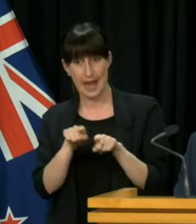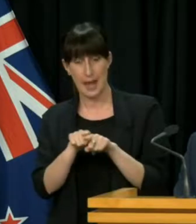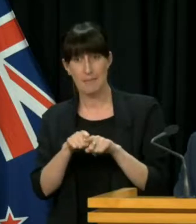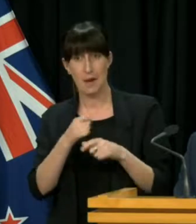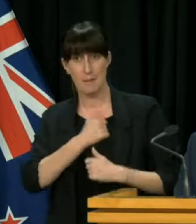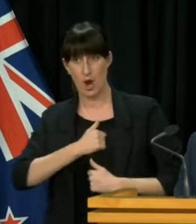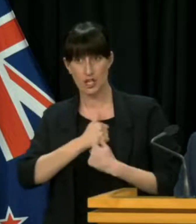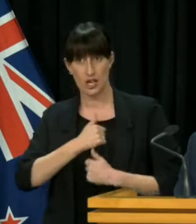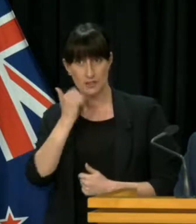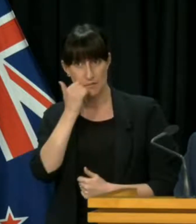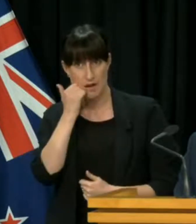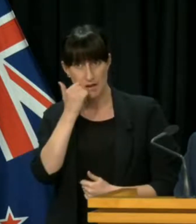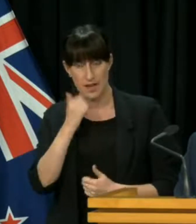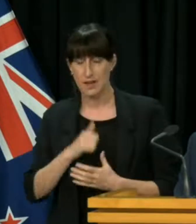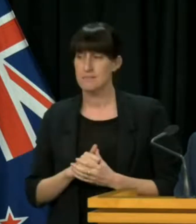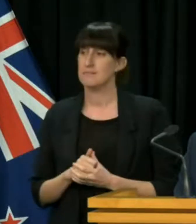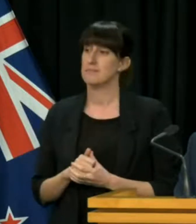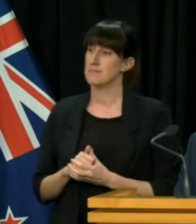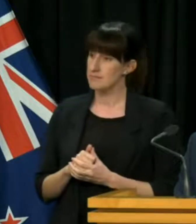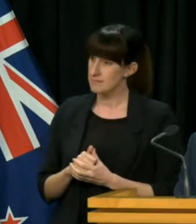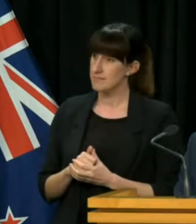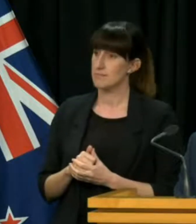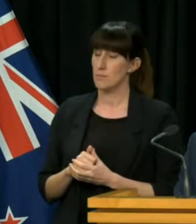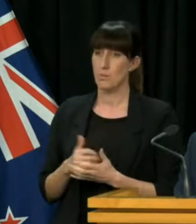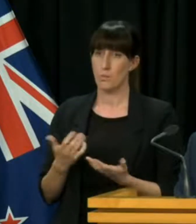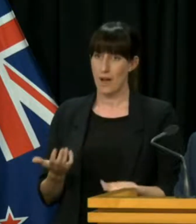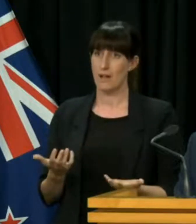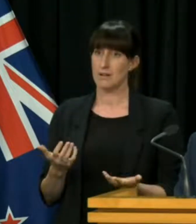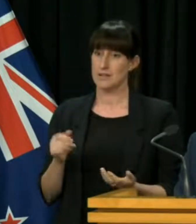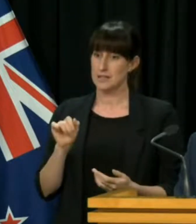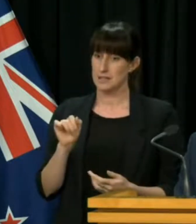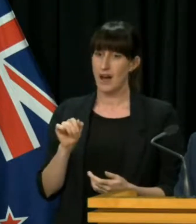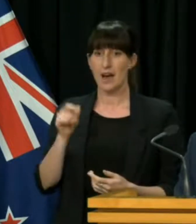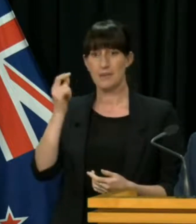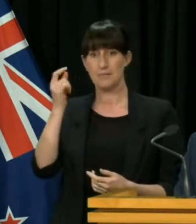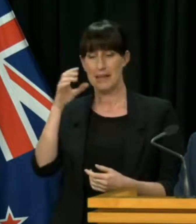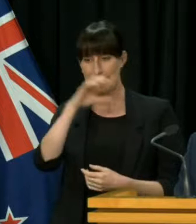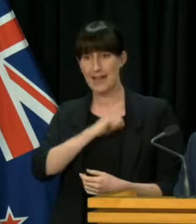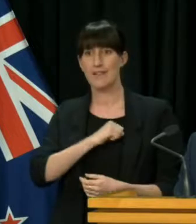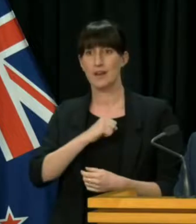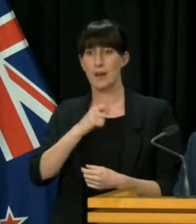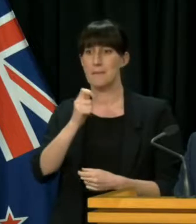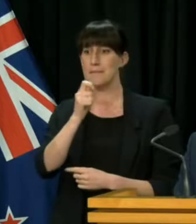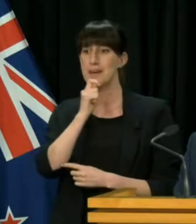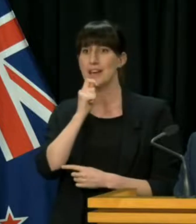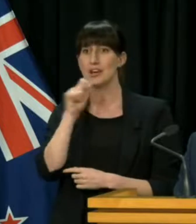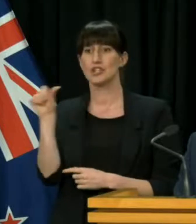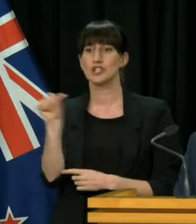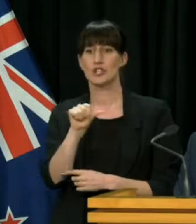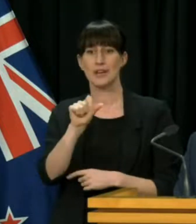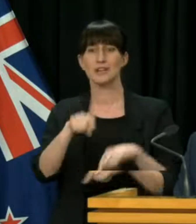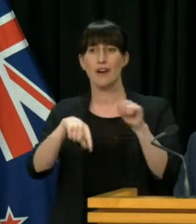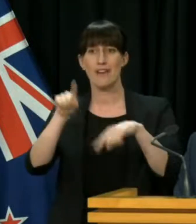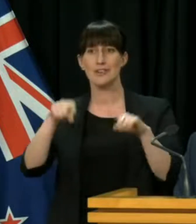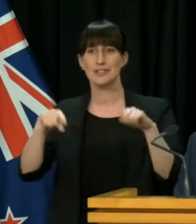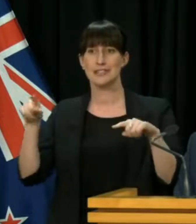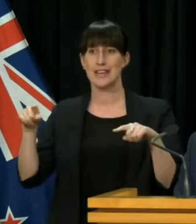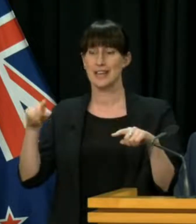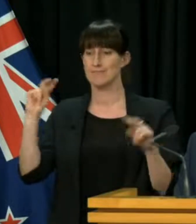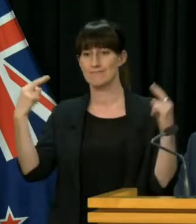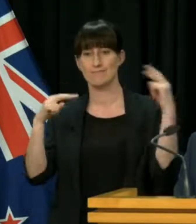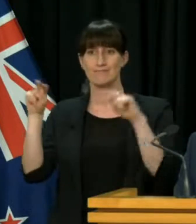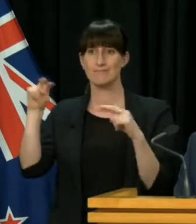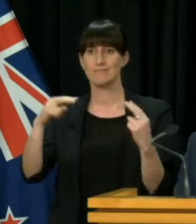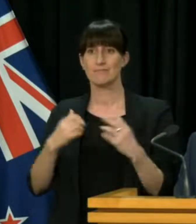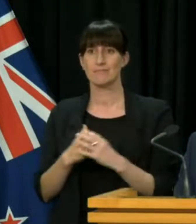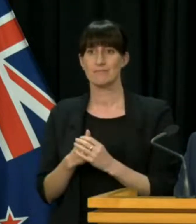do is make sure that even now we have diversity of voice in our media, regardless of whether or not there's that historic reflection. I think